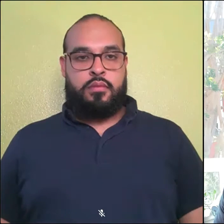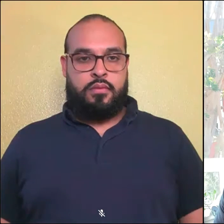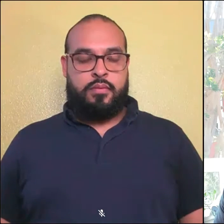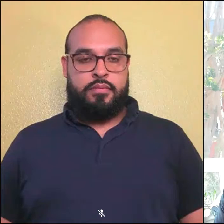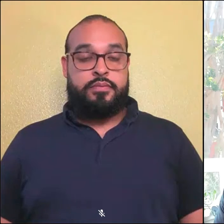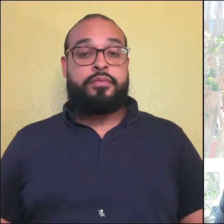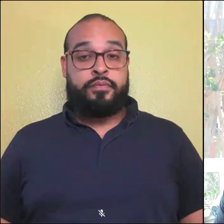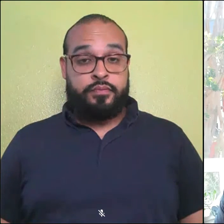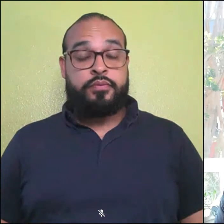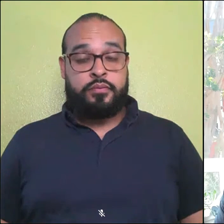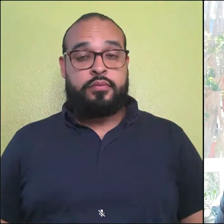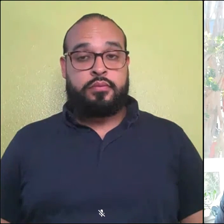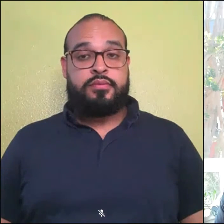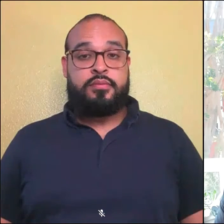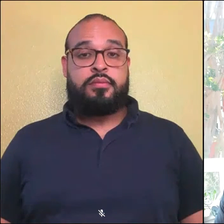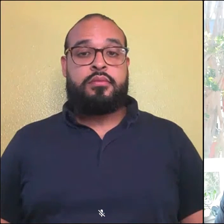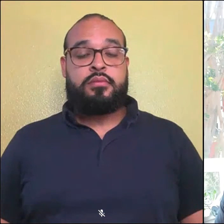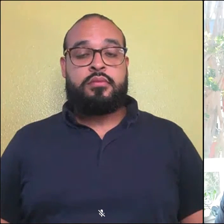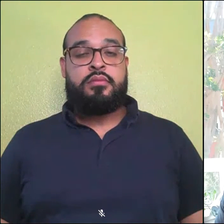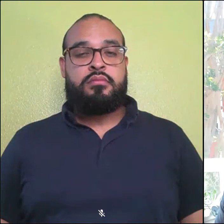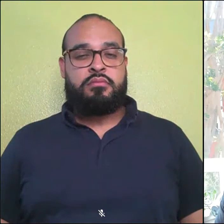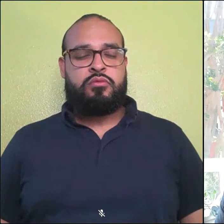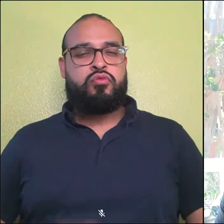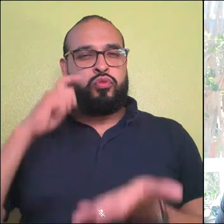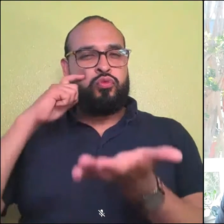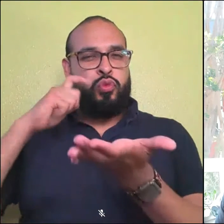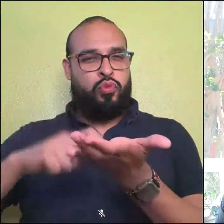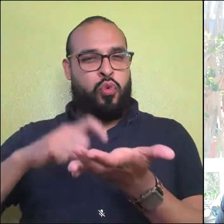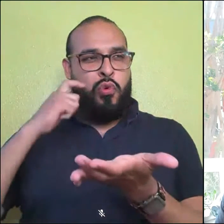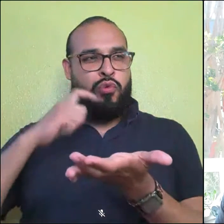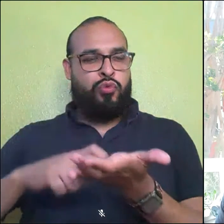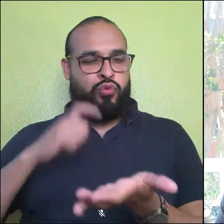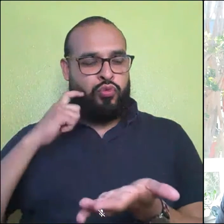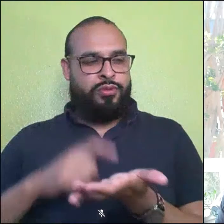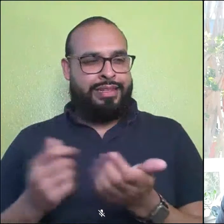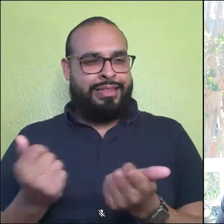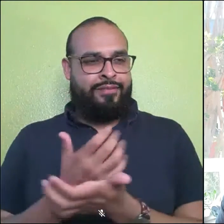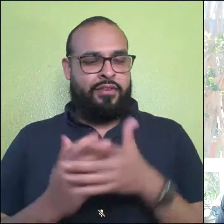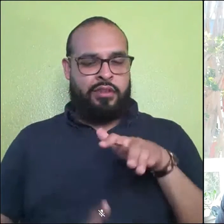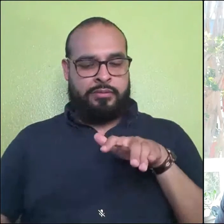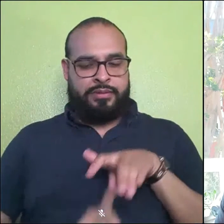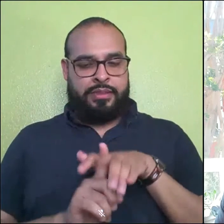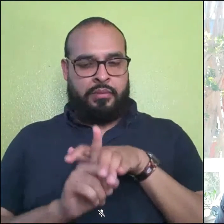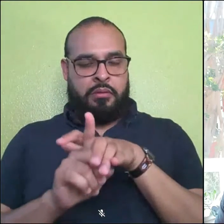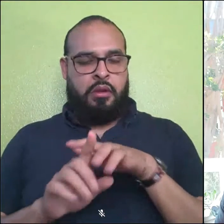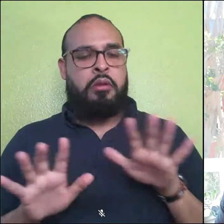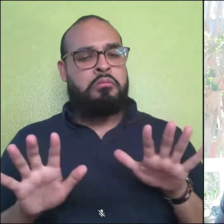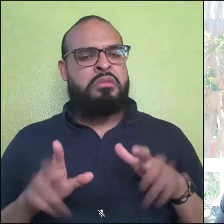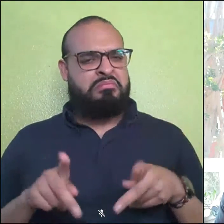We're being mindful of what's present and just holding space for what we're feeling. No